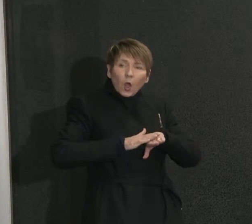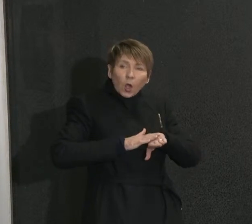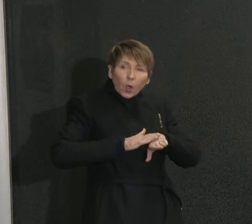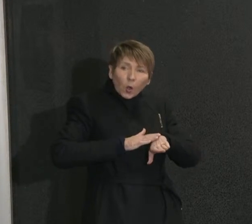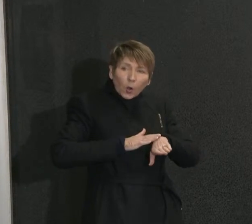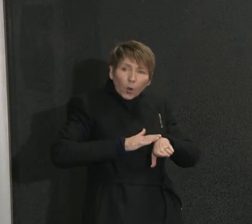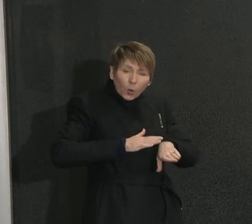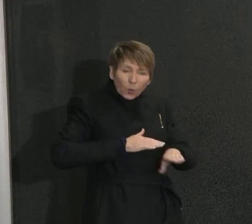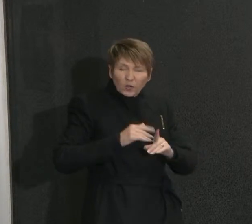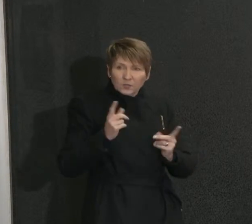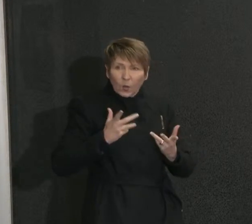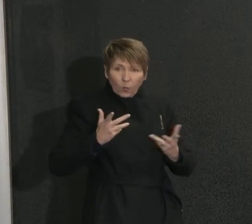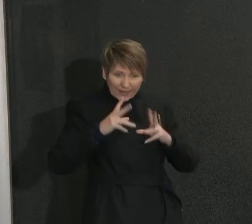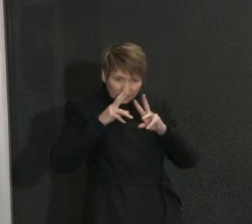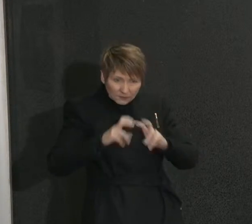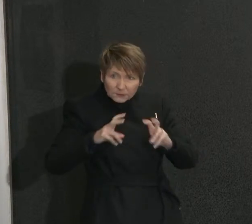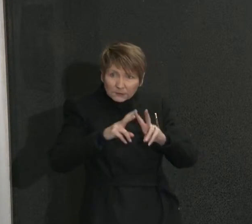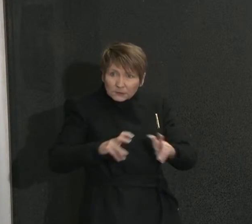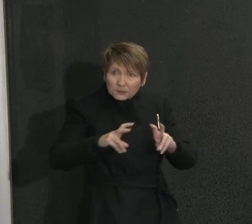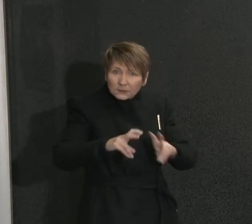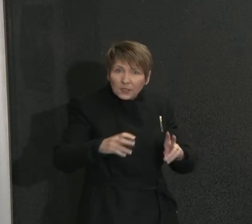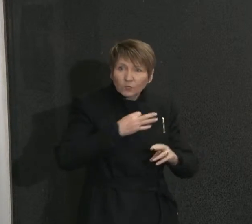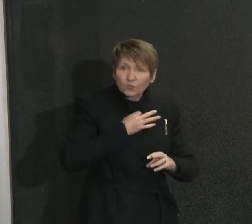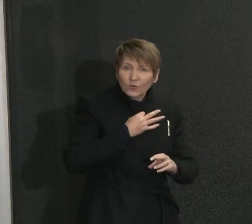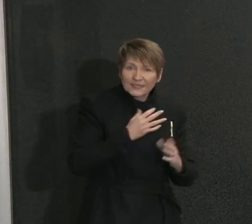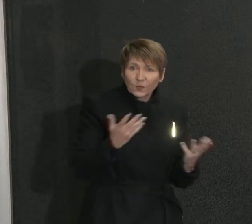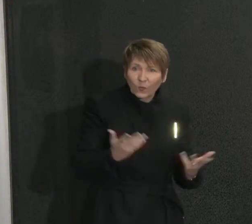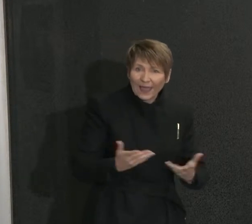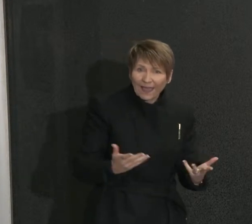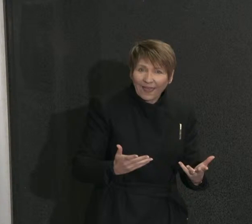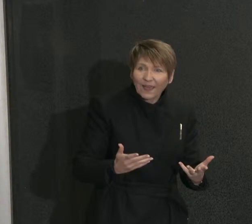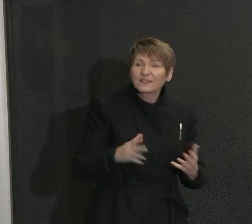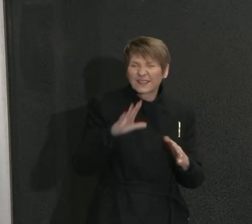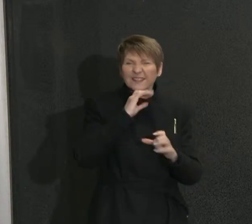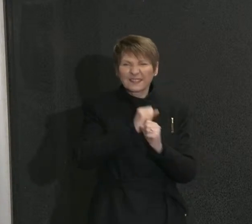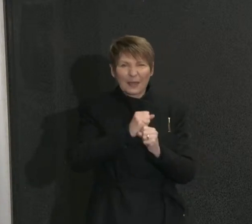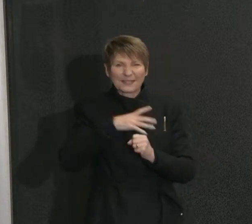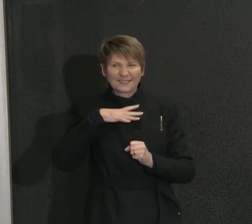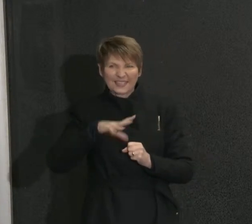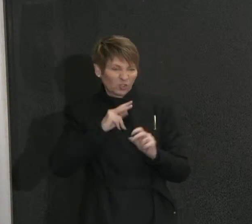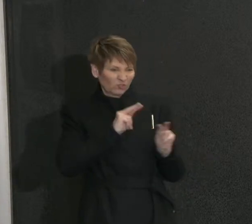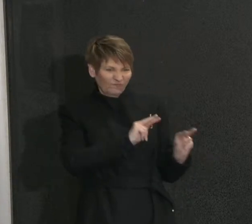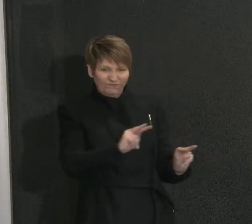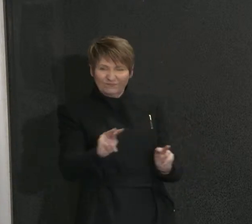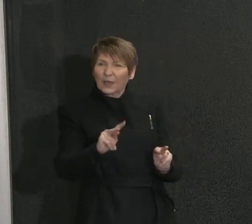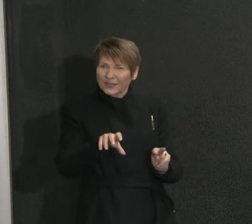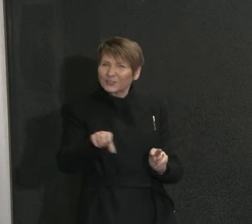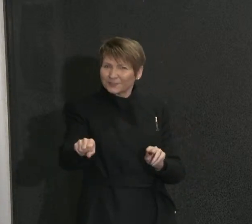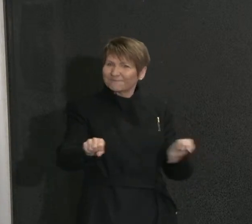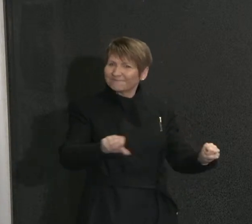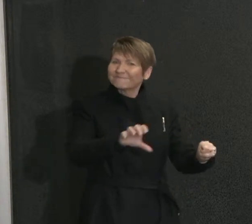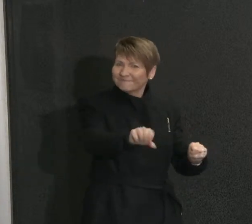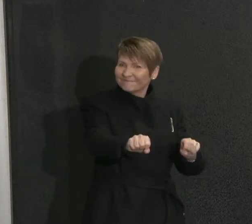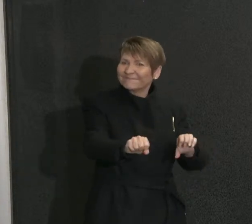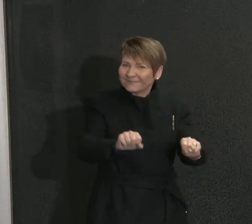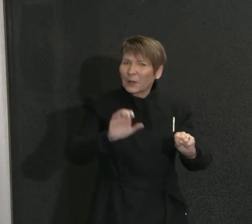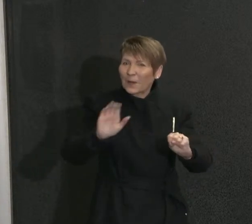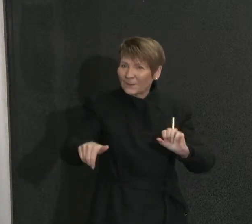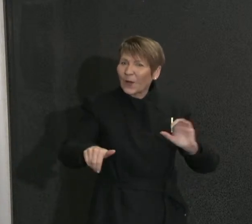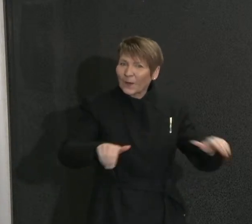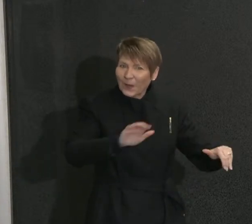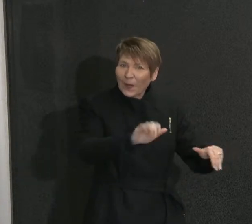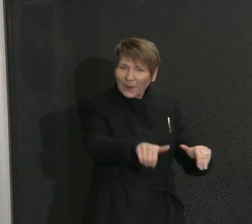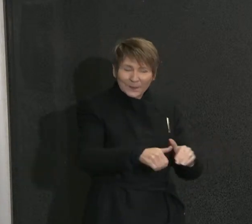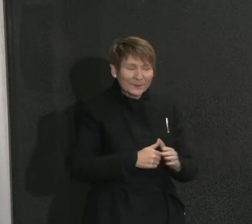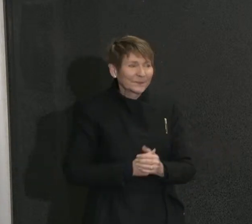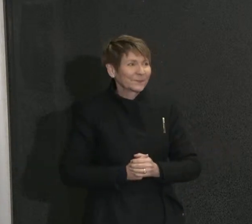get as many cases that are out there identified, locked down, isolated, and to work out what those links are between them. Given those cases, the infectious